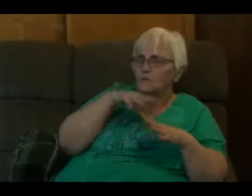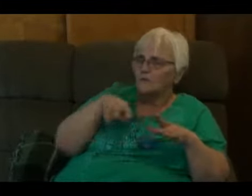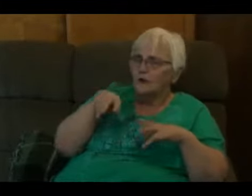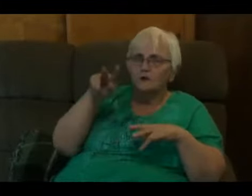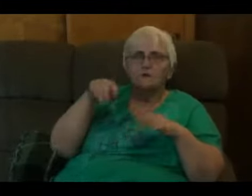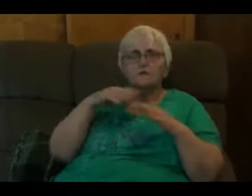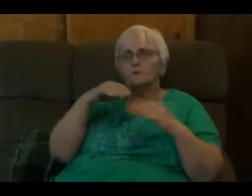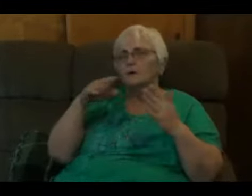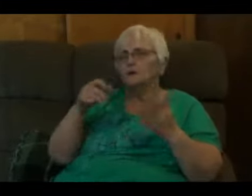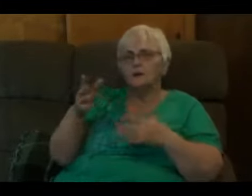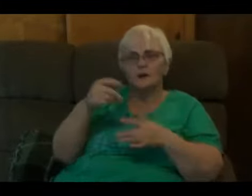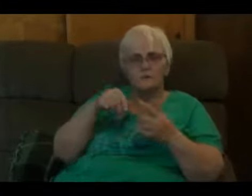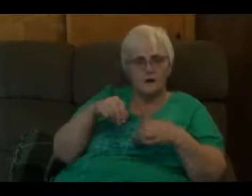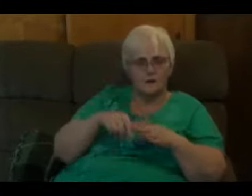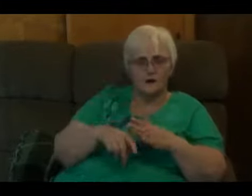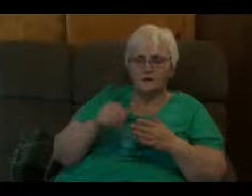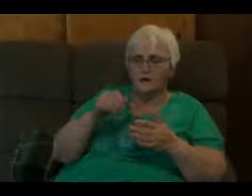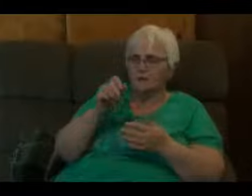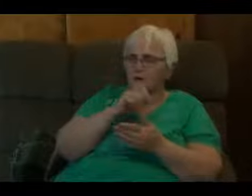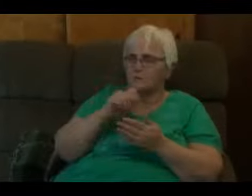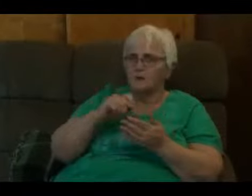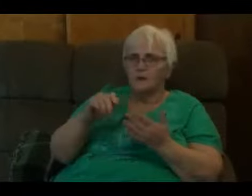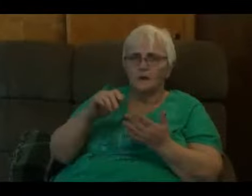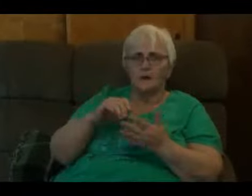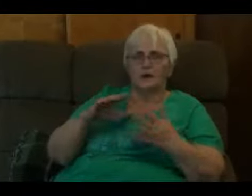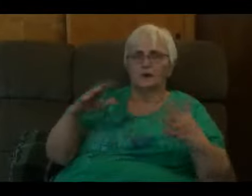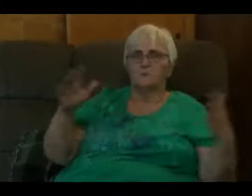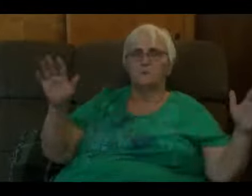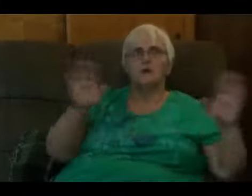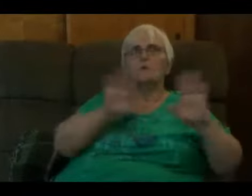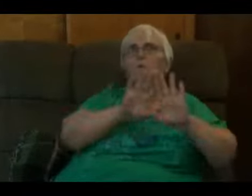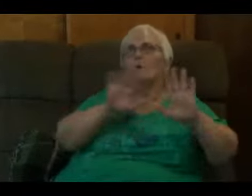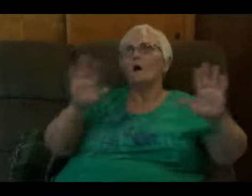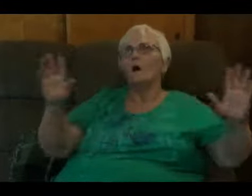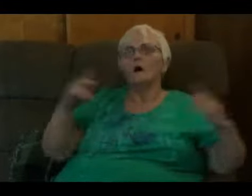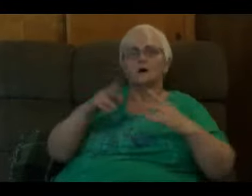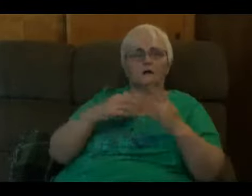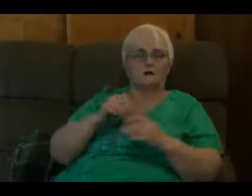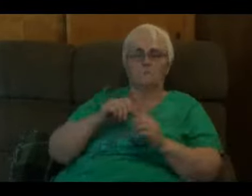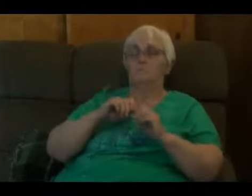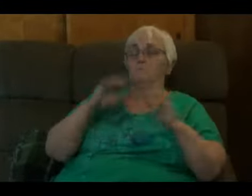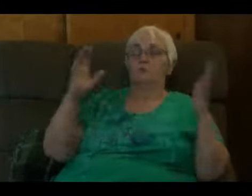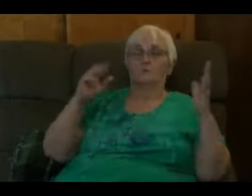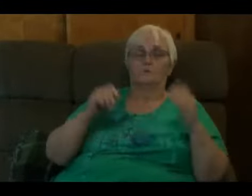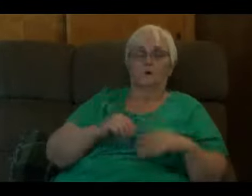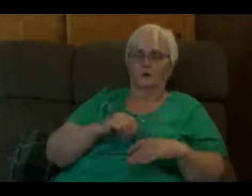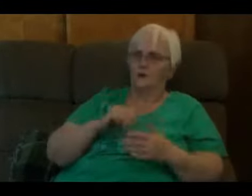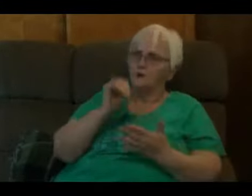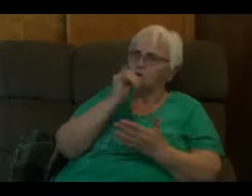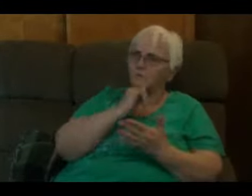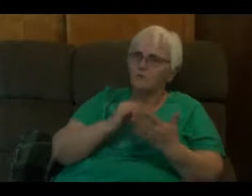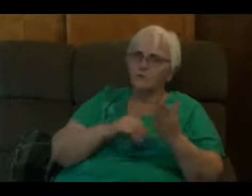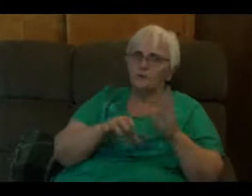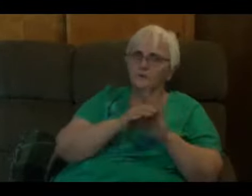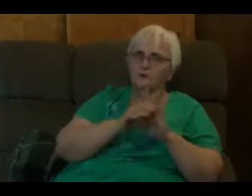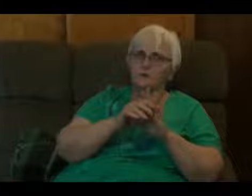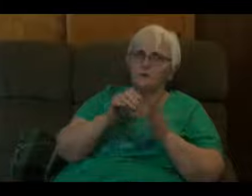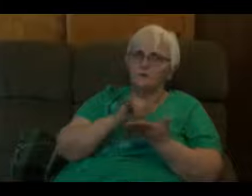buildings, came back down, they gave him a pen and a big wall kind of thing, and boom, he sketched it. And I'm